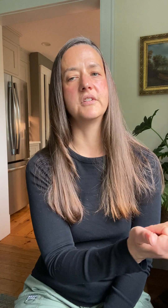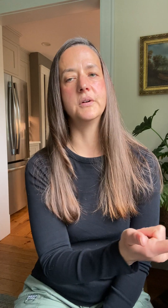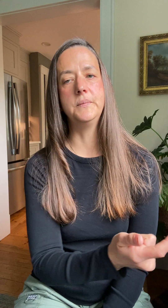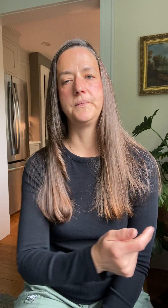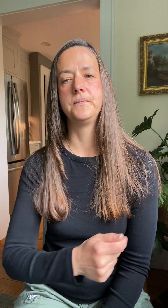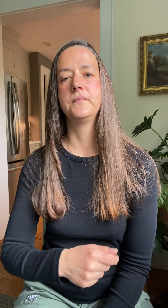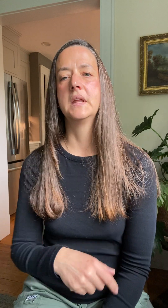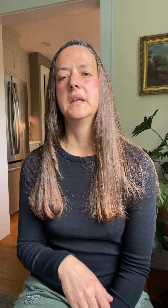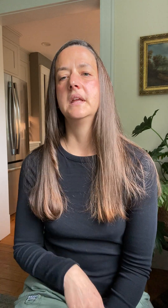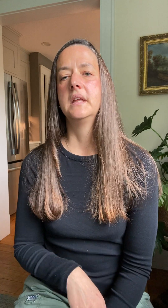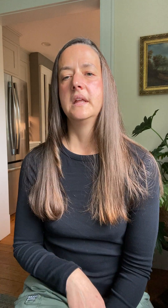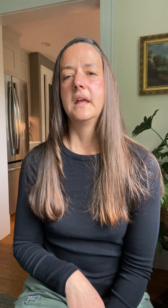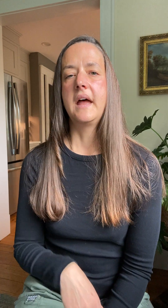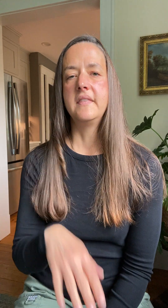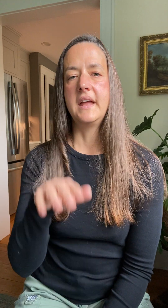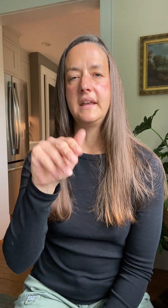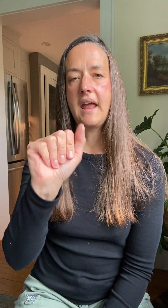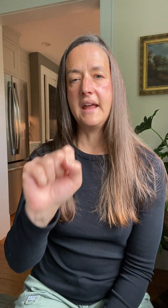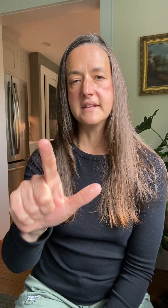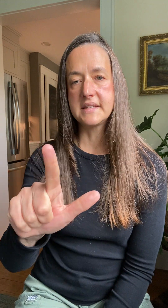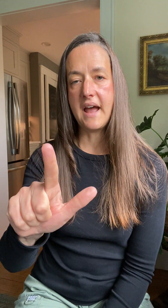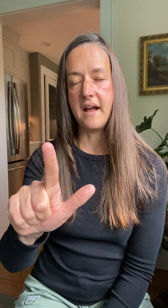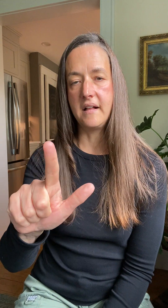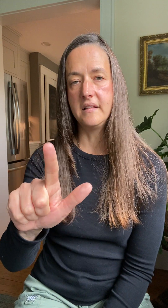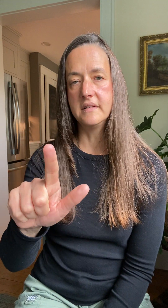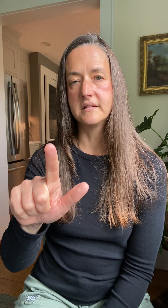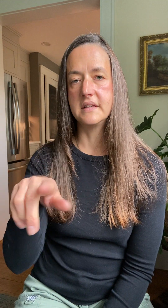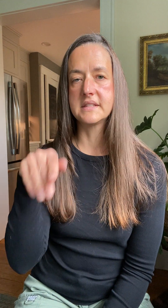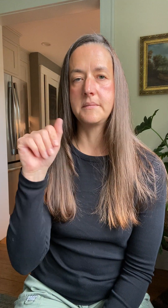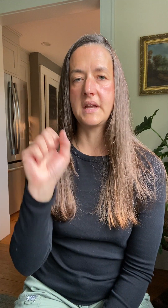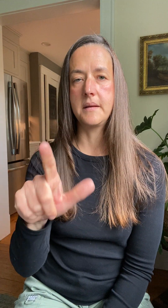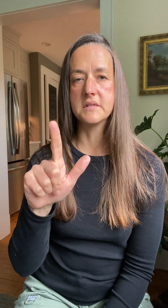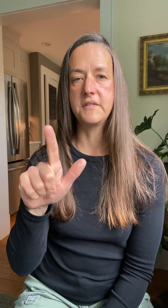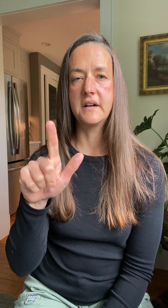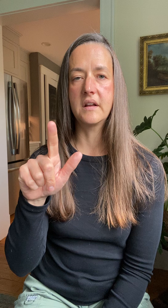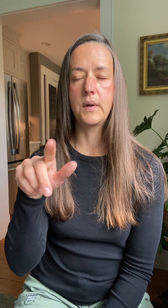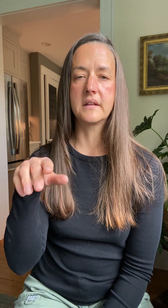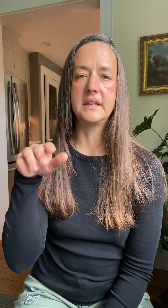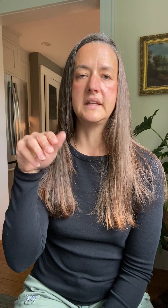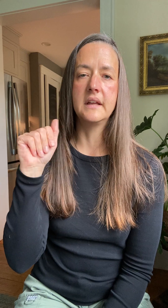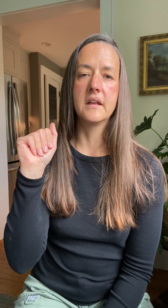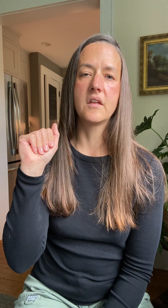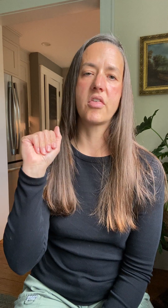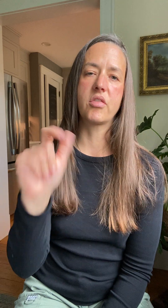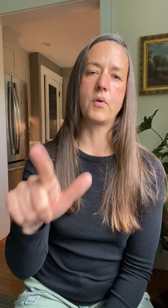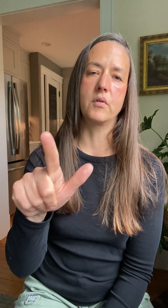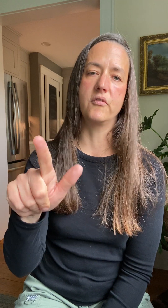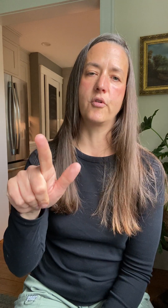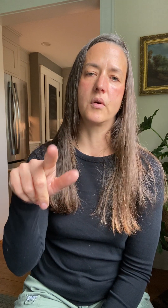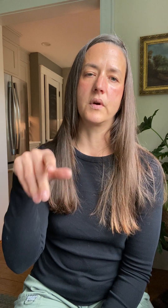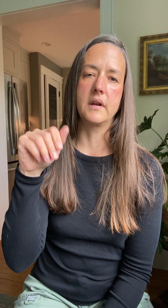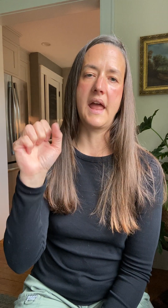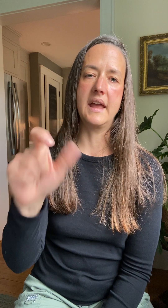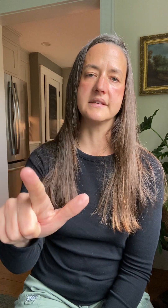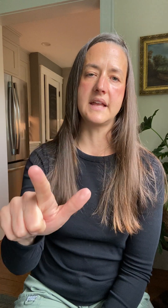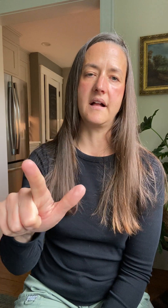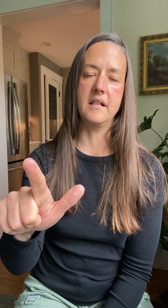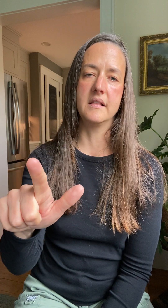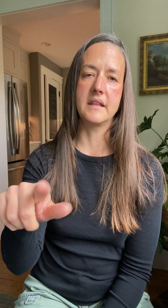you. And then ASL is sometimes very quickly thrown forward, ASL, like